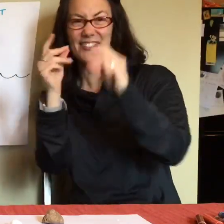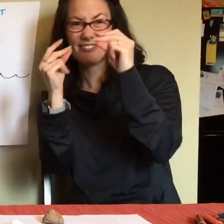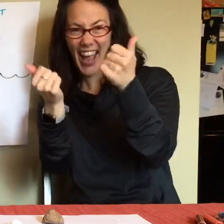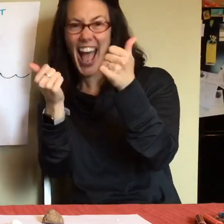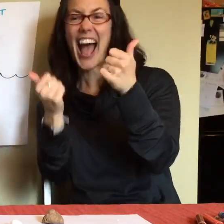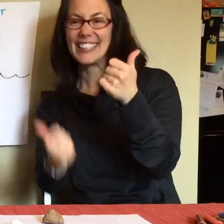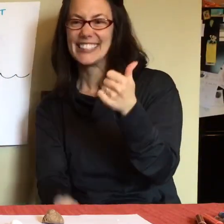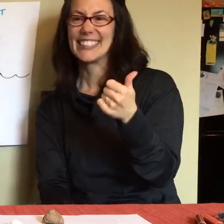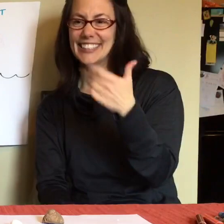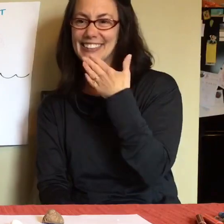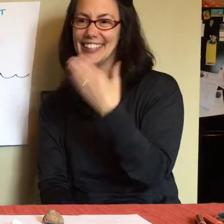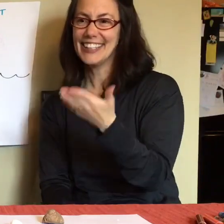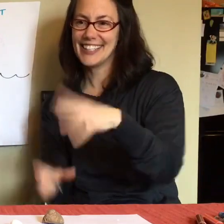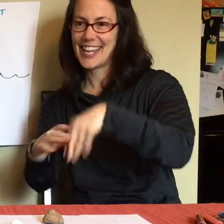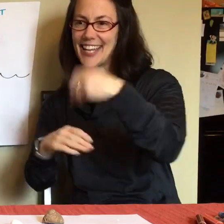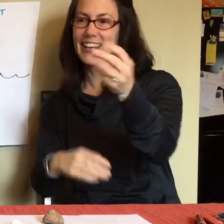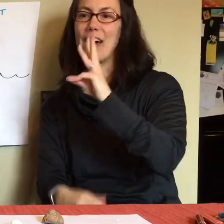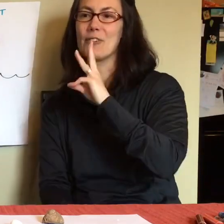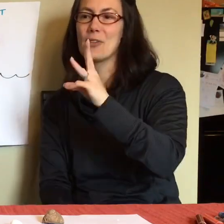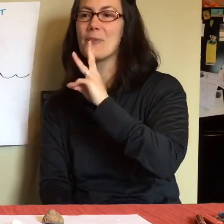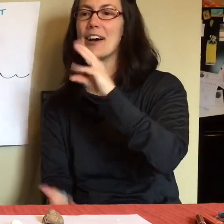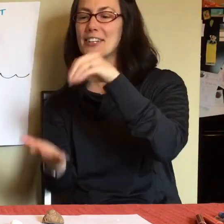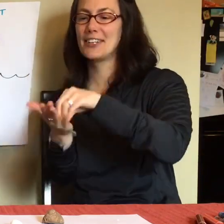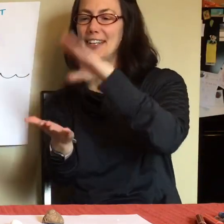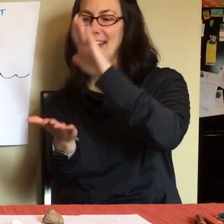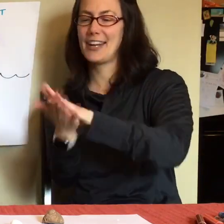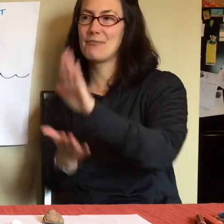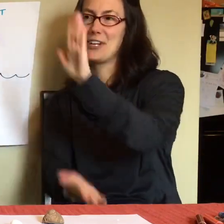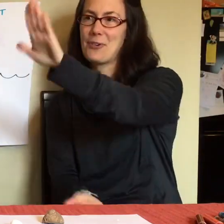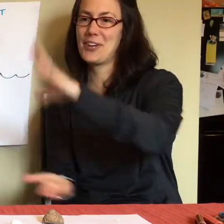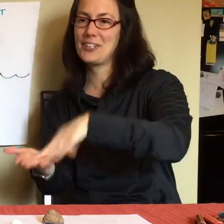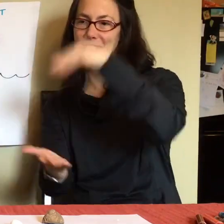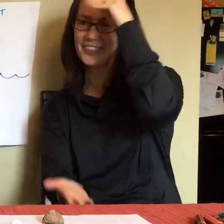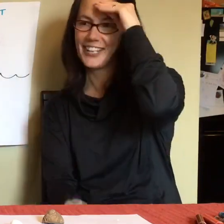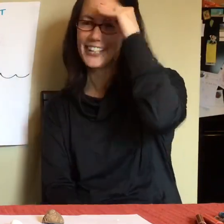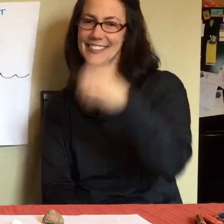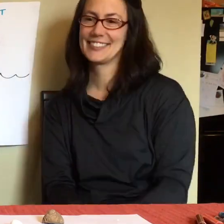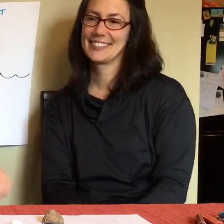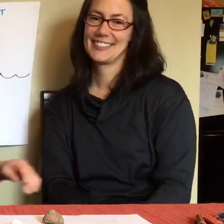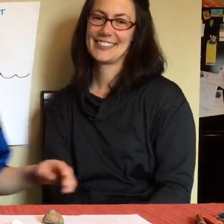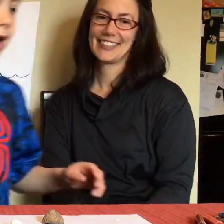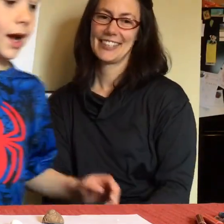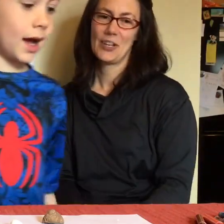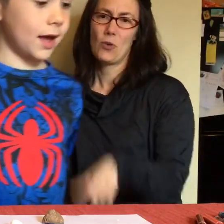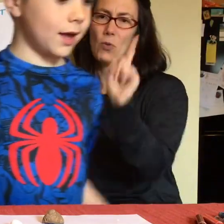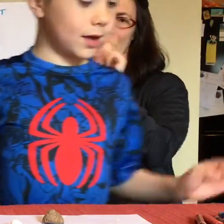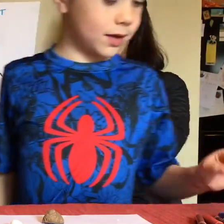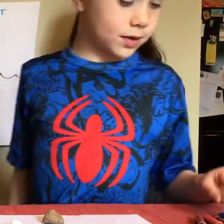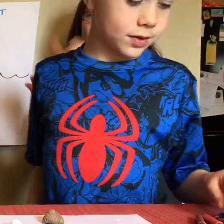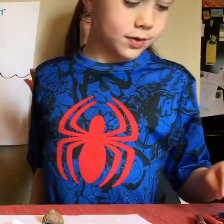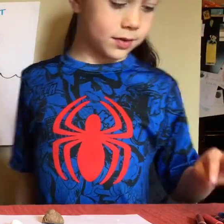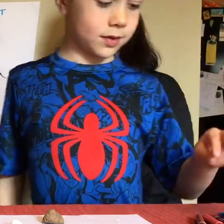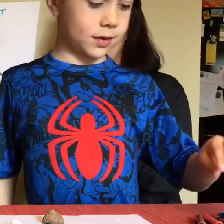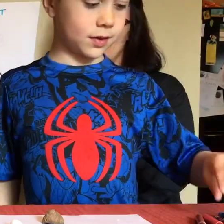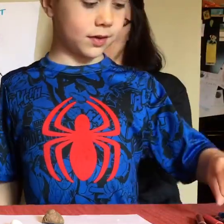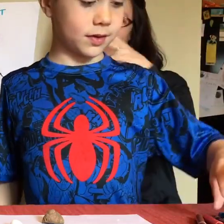fast. Good. Take it out of the water and record your learning. Where are you going to draw your